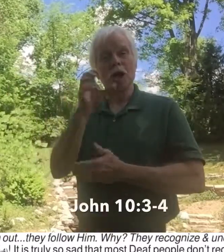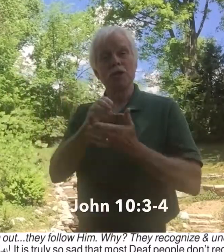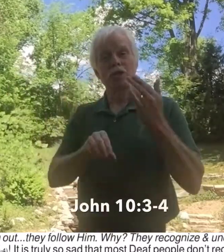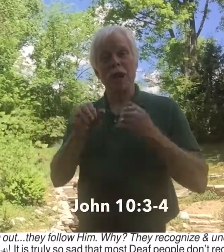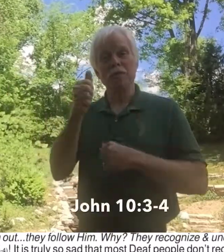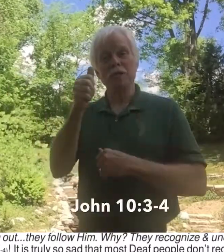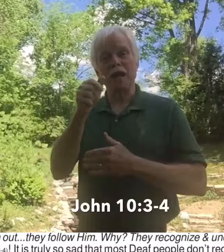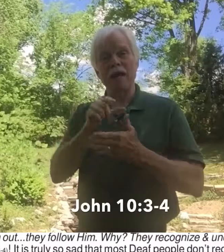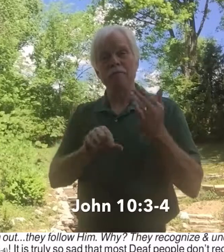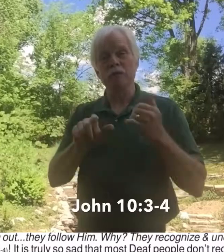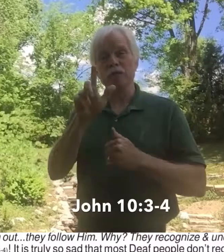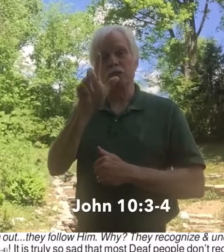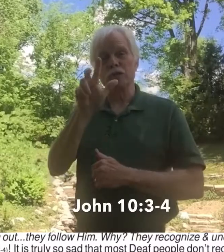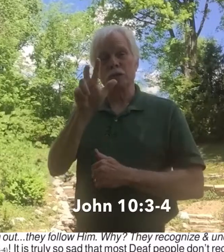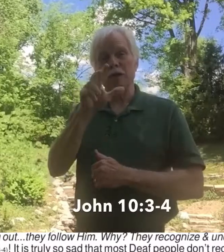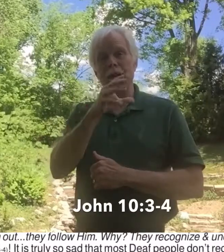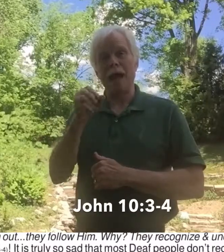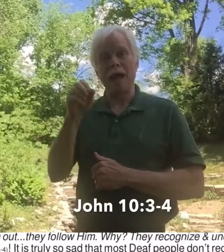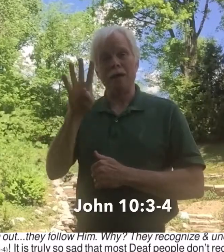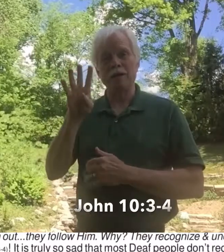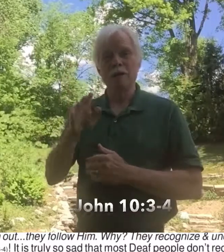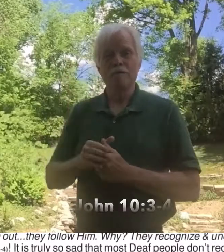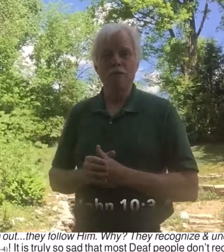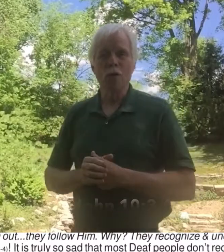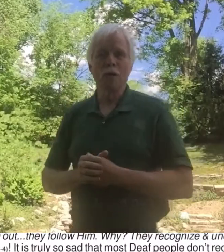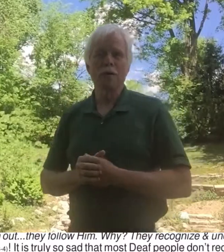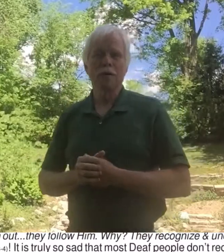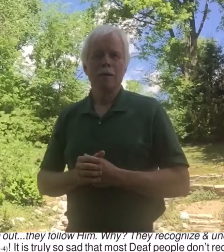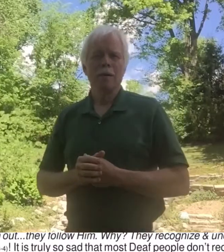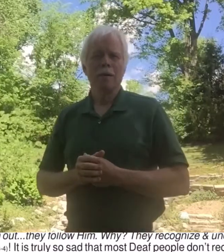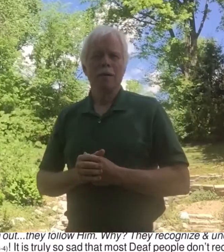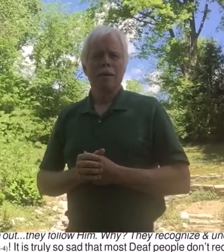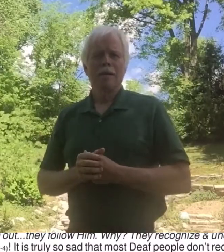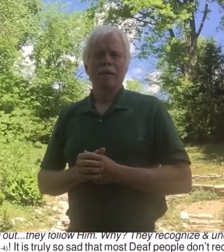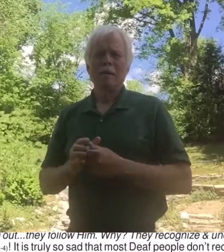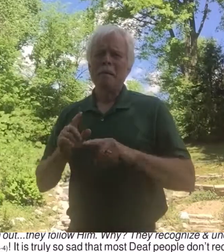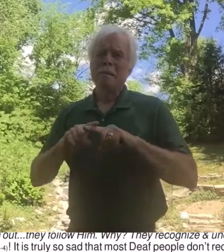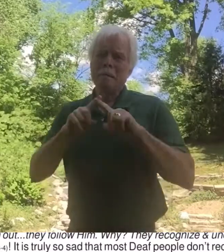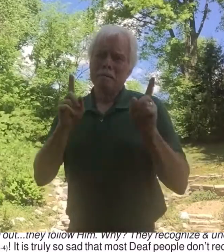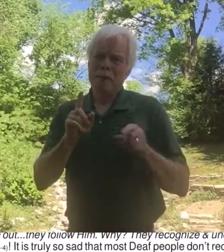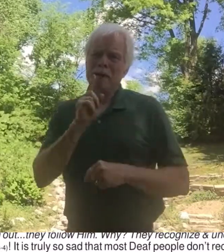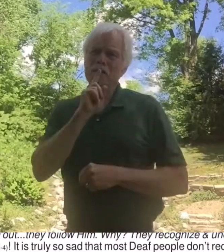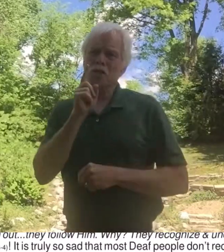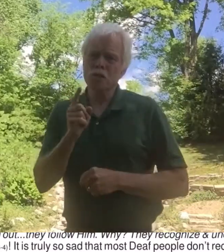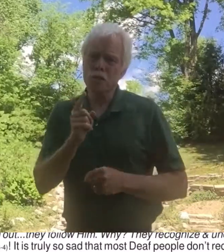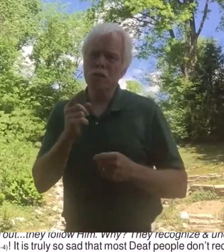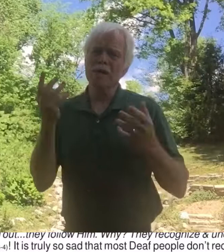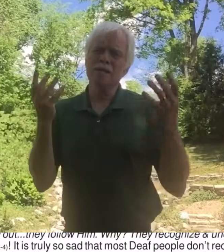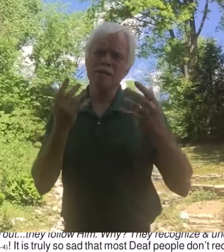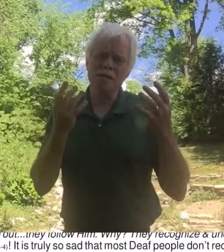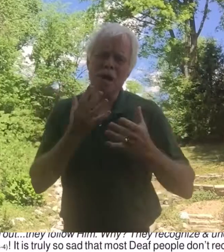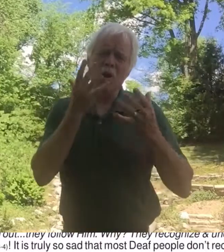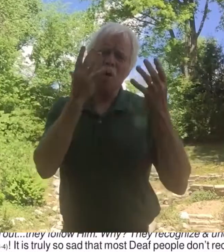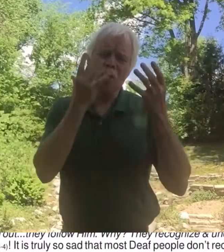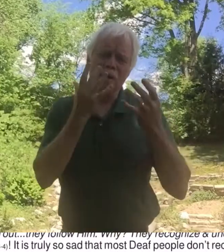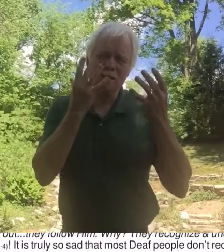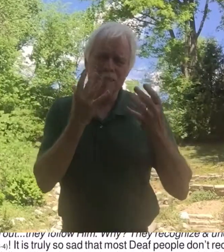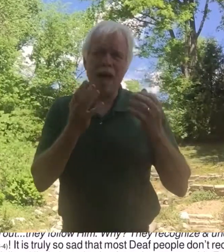John chapter 10, verses 3 and 4. But it is truly so